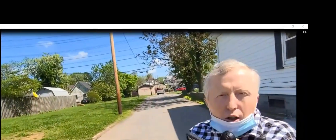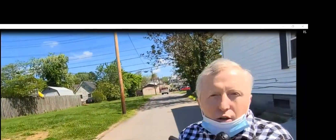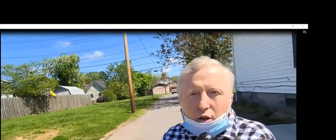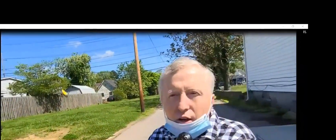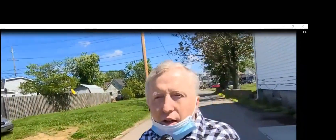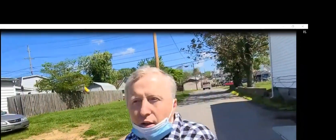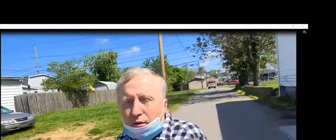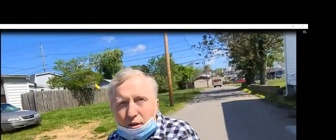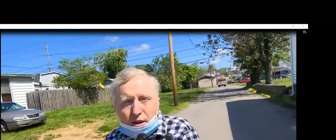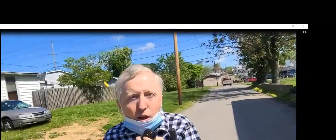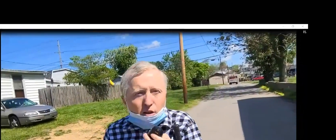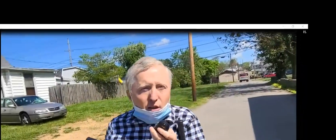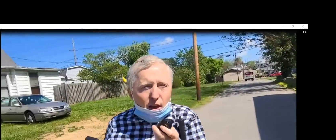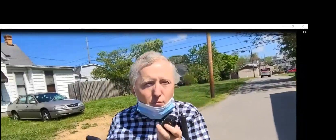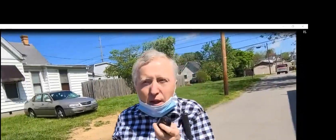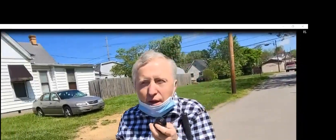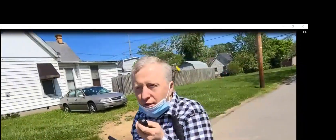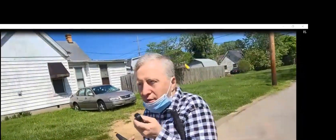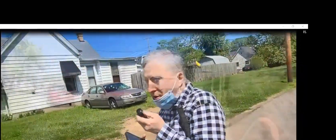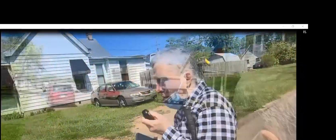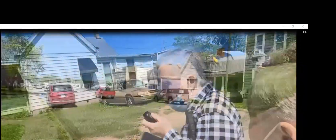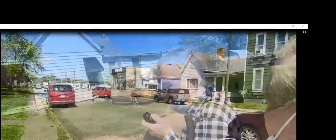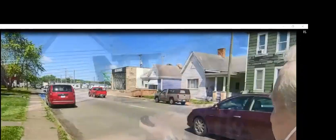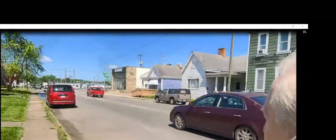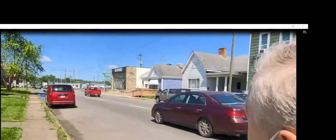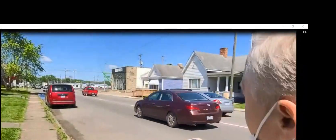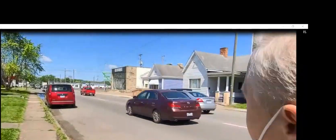still call us on this and tell us to take medicine.